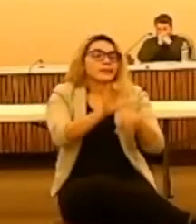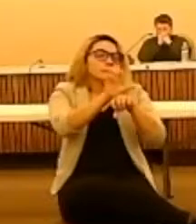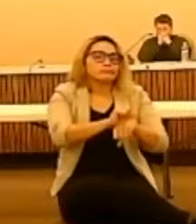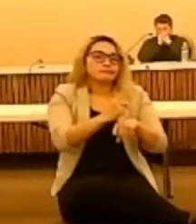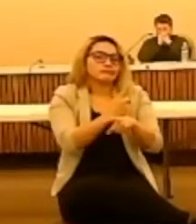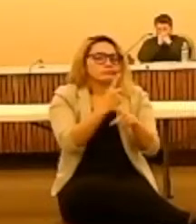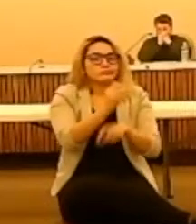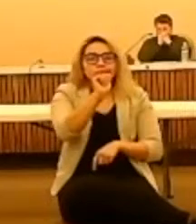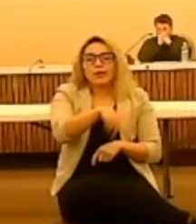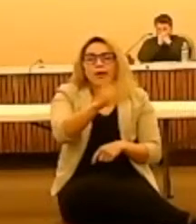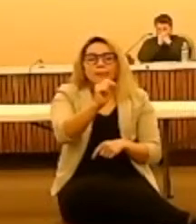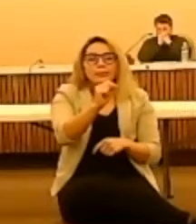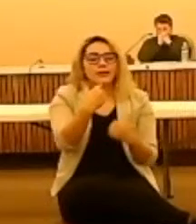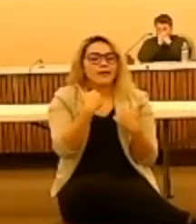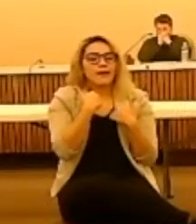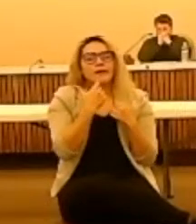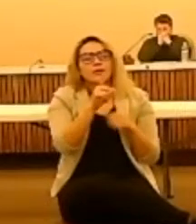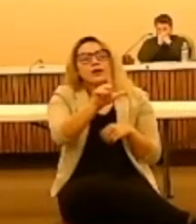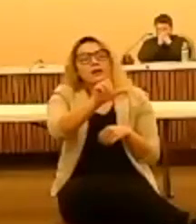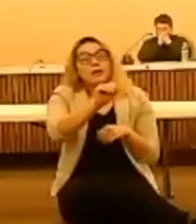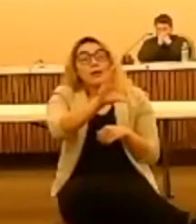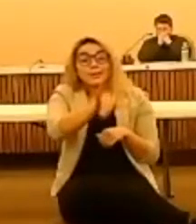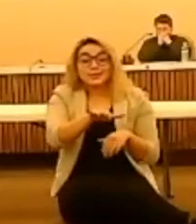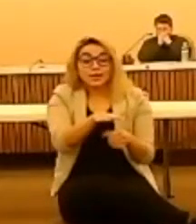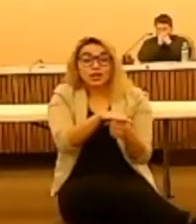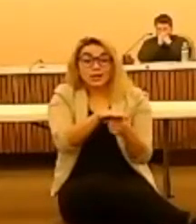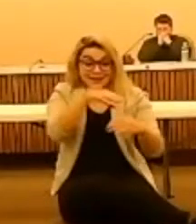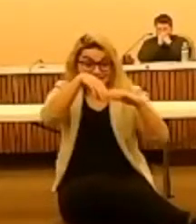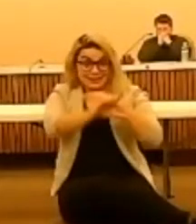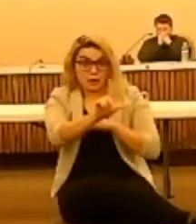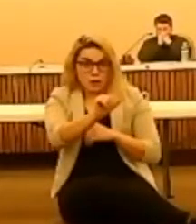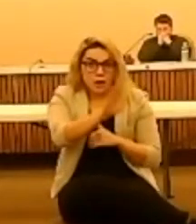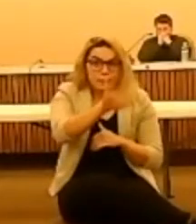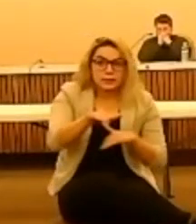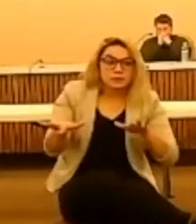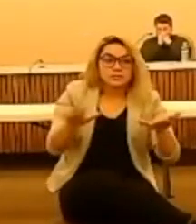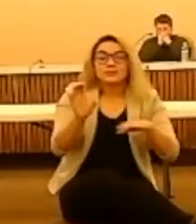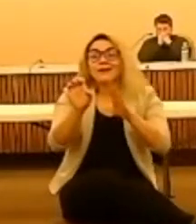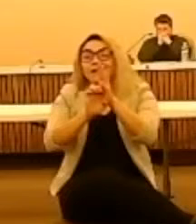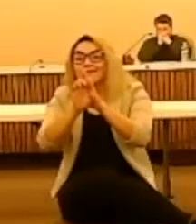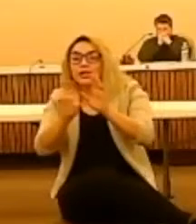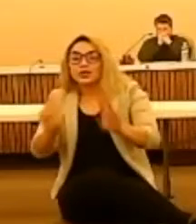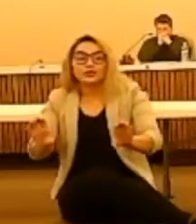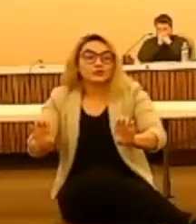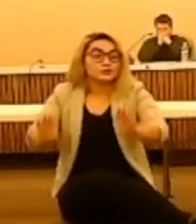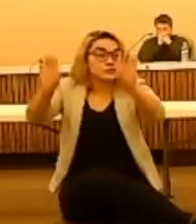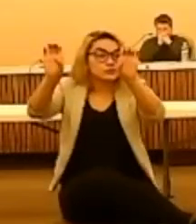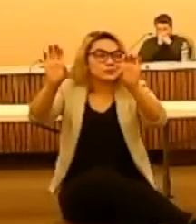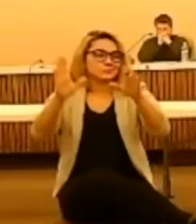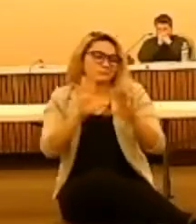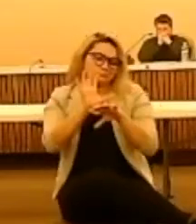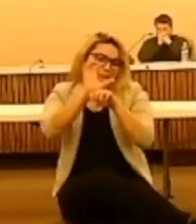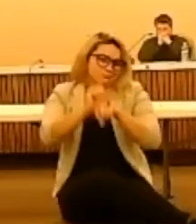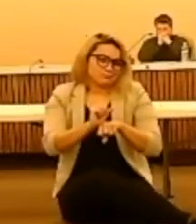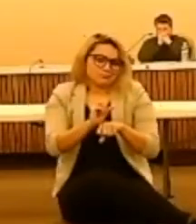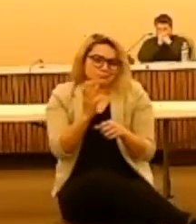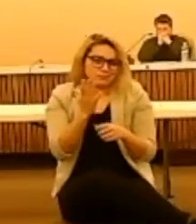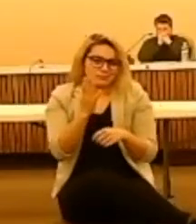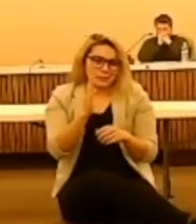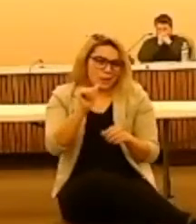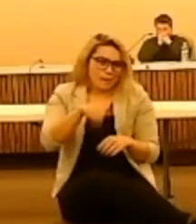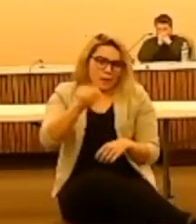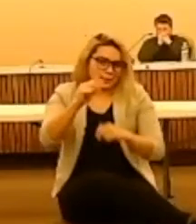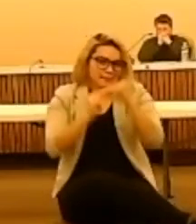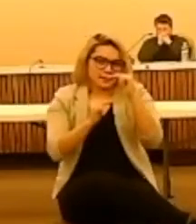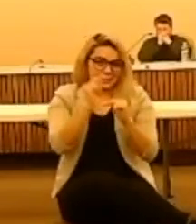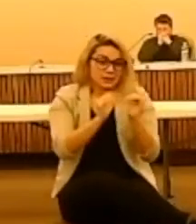a, common lobbies, central double loaded corridor, elevators, and really a traditional apartment building. The second use